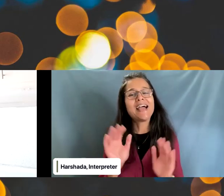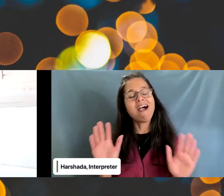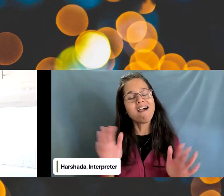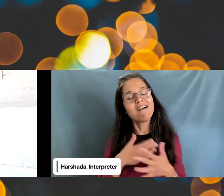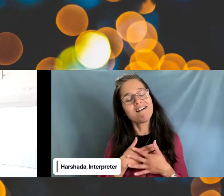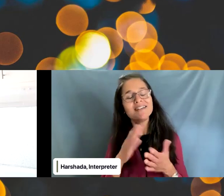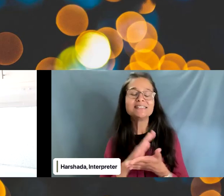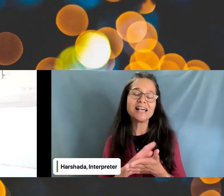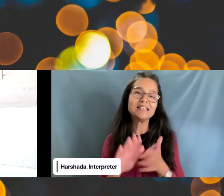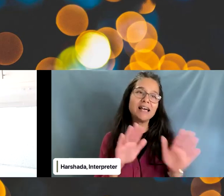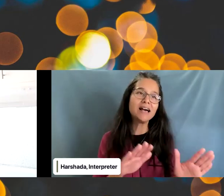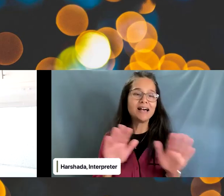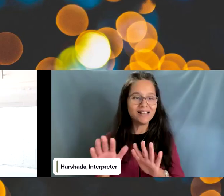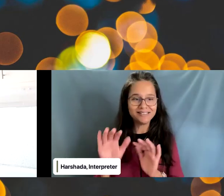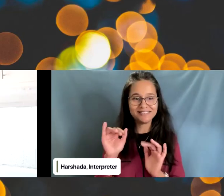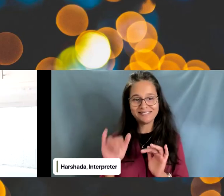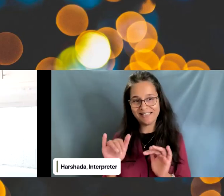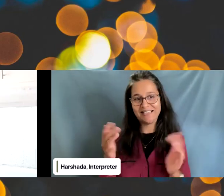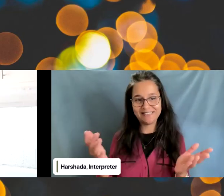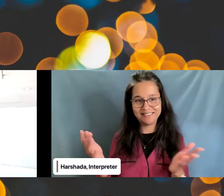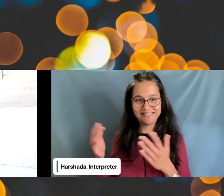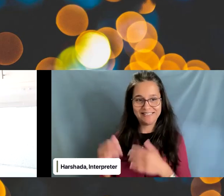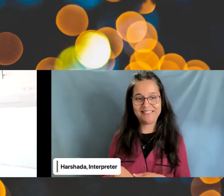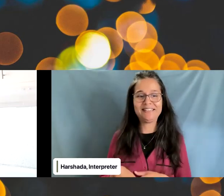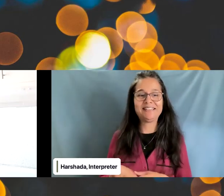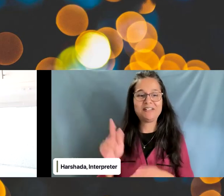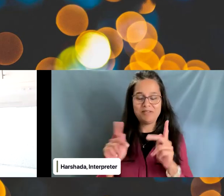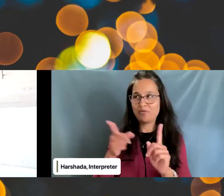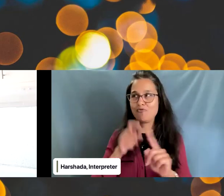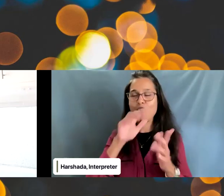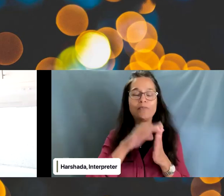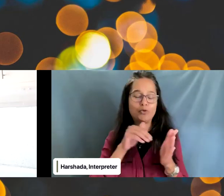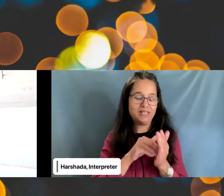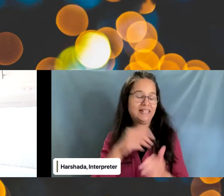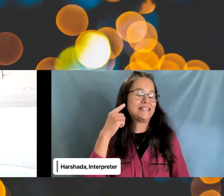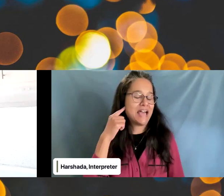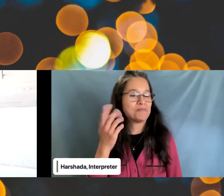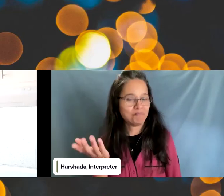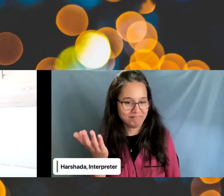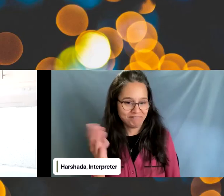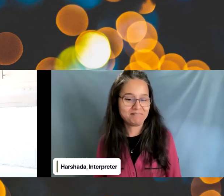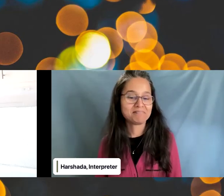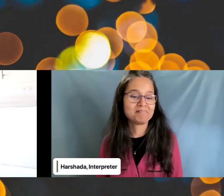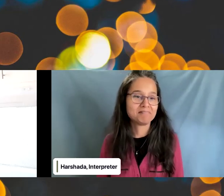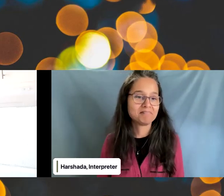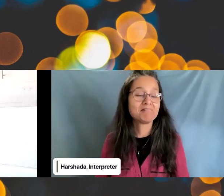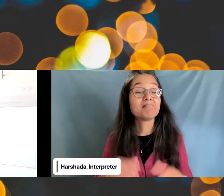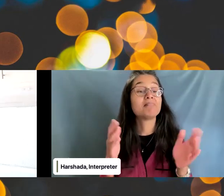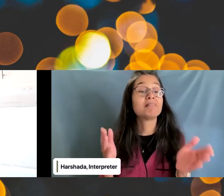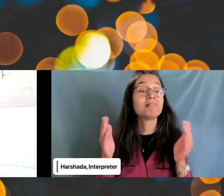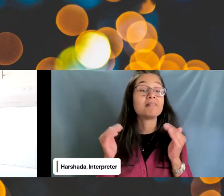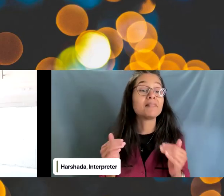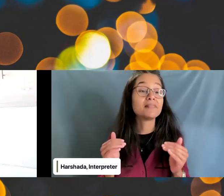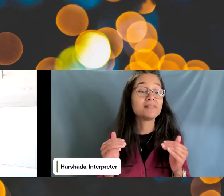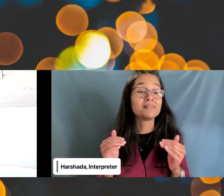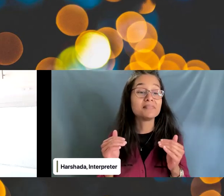ha. That's how all Kiwis sound. So what we're gonna do, we're gonna strain